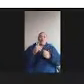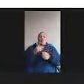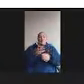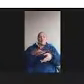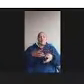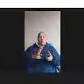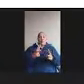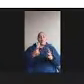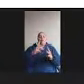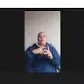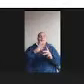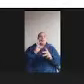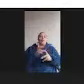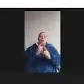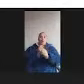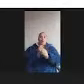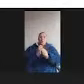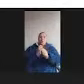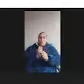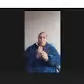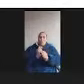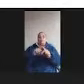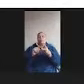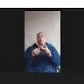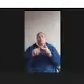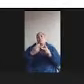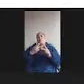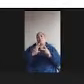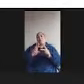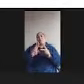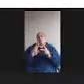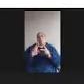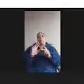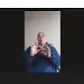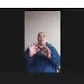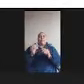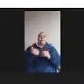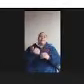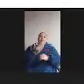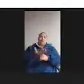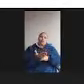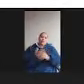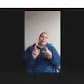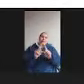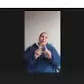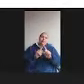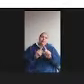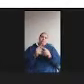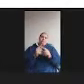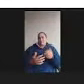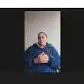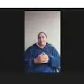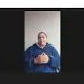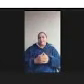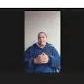transport, for drawing up submissions, etc.